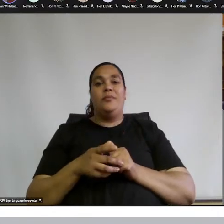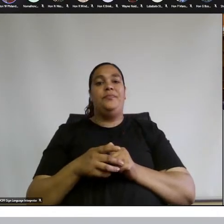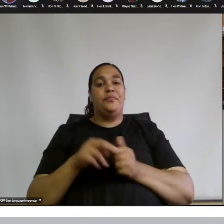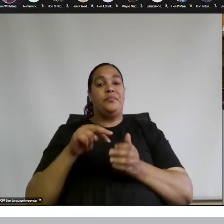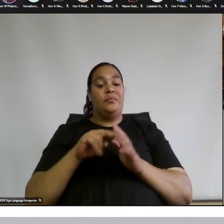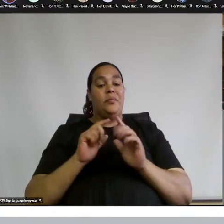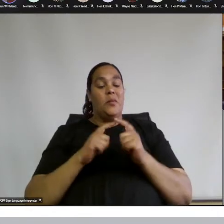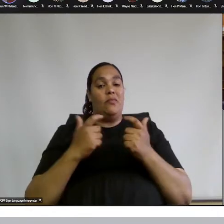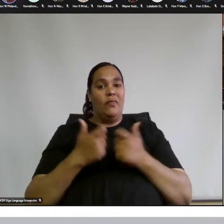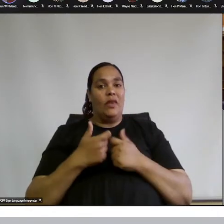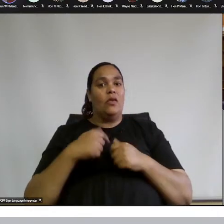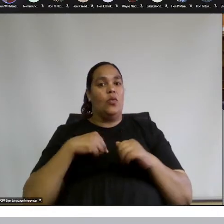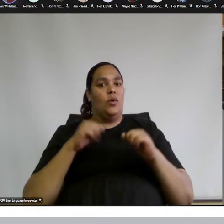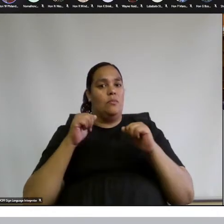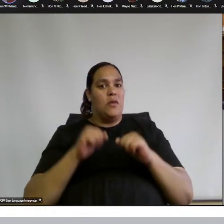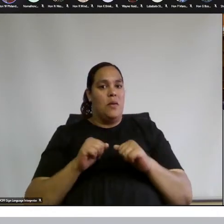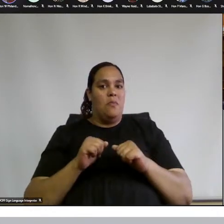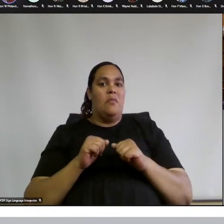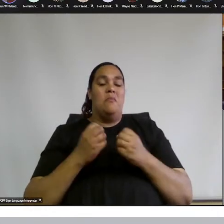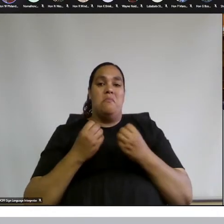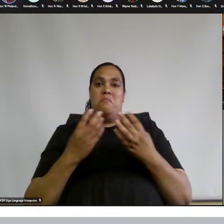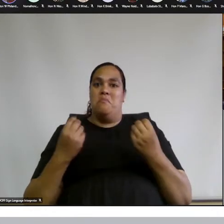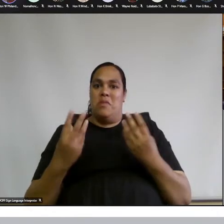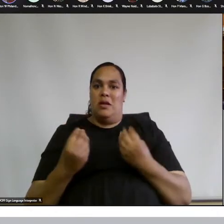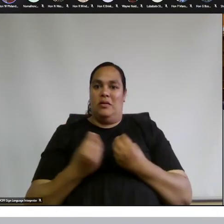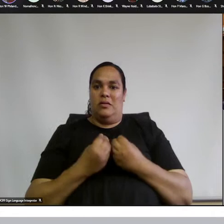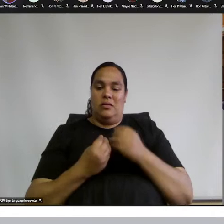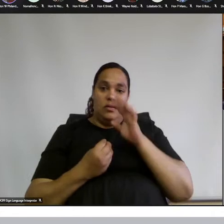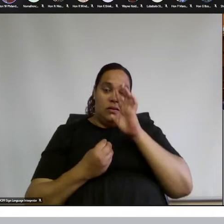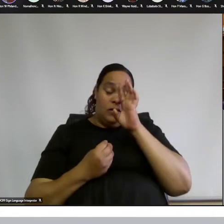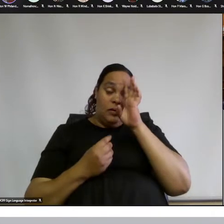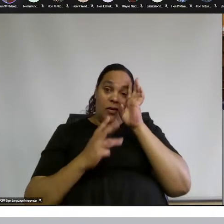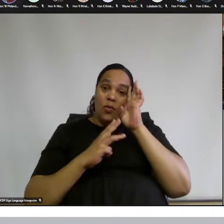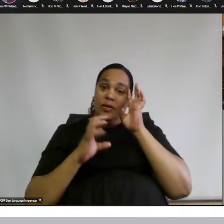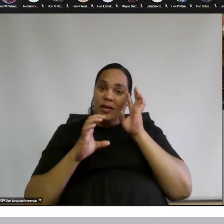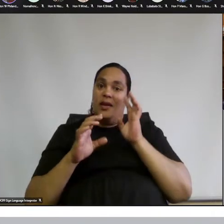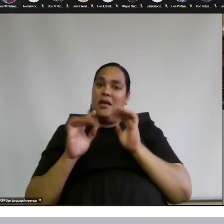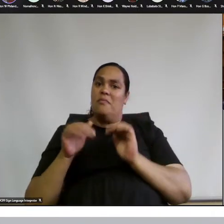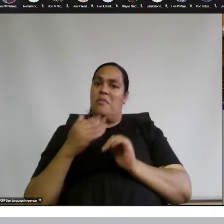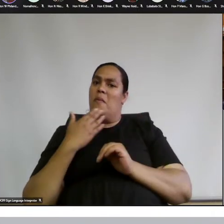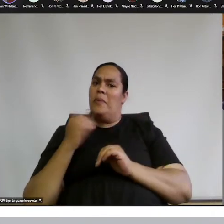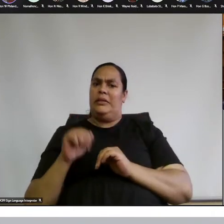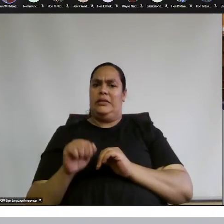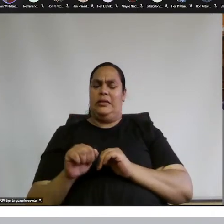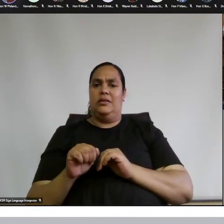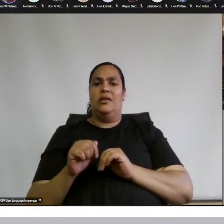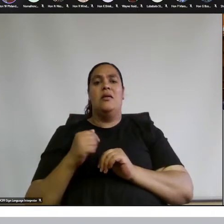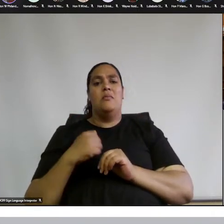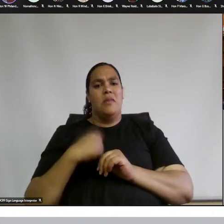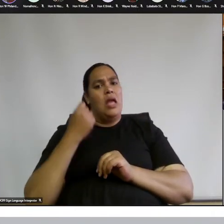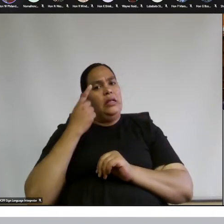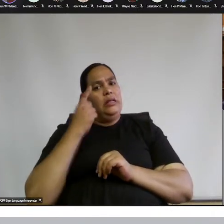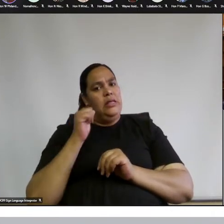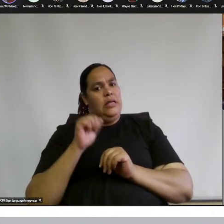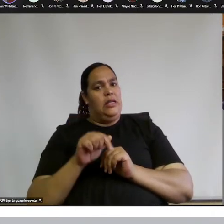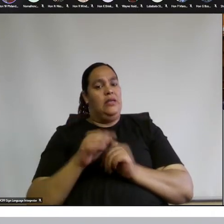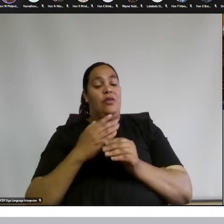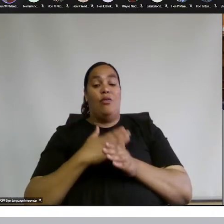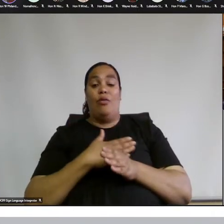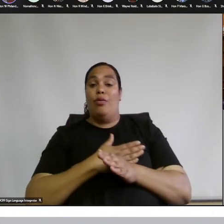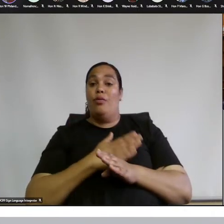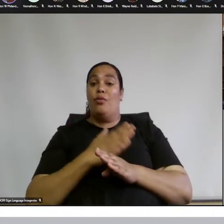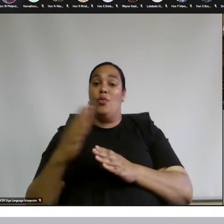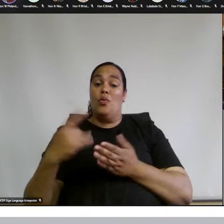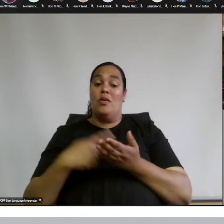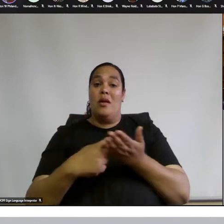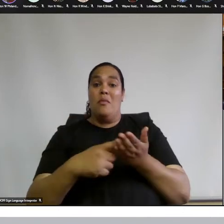Standing Committee, we agree on a lot. That the Western Cape is the best. I do understand that during the